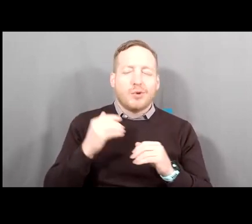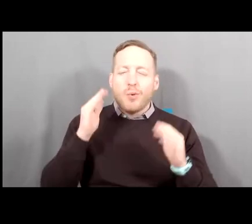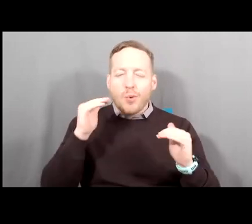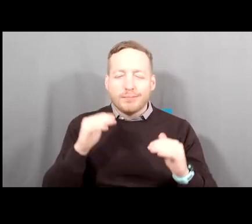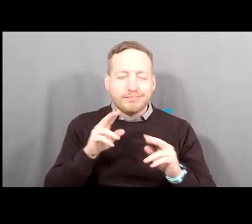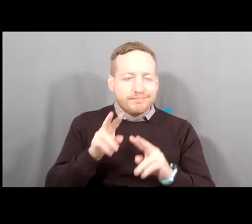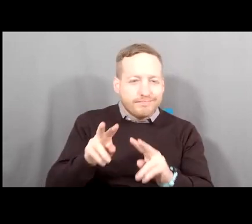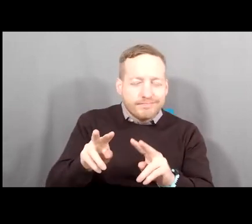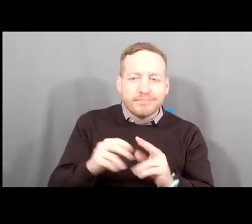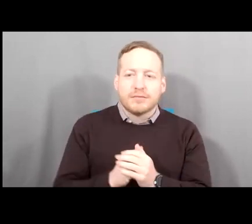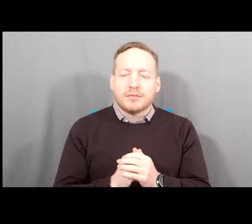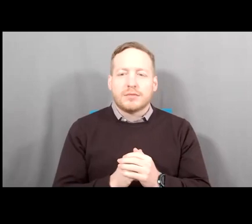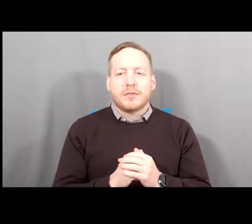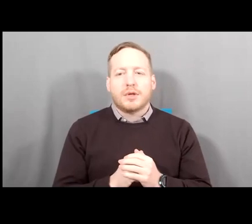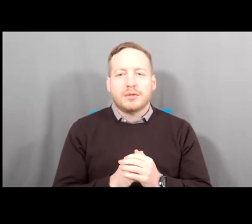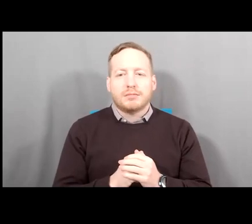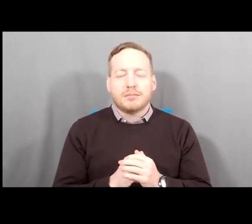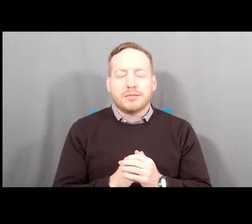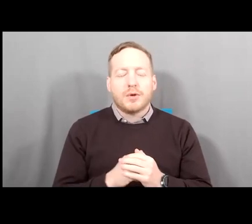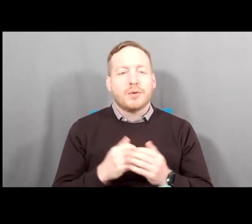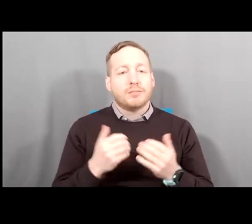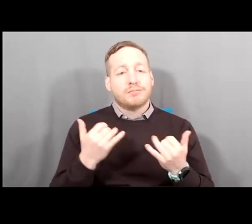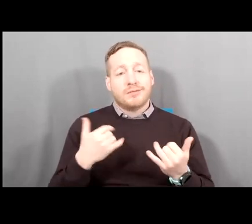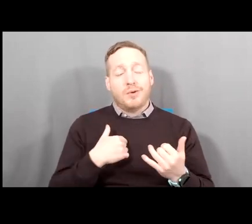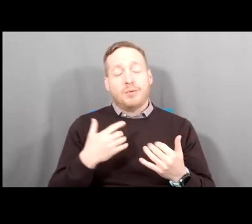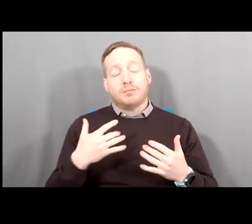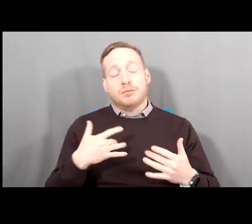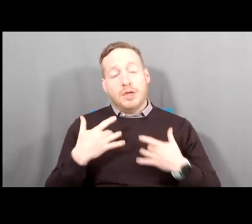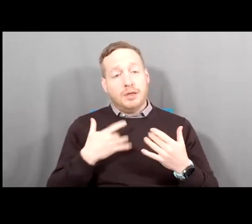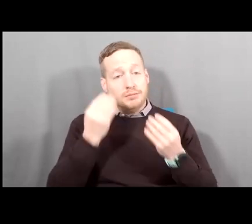feeling very hopeful.